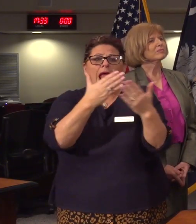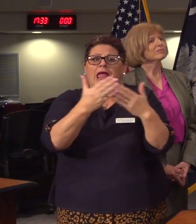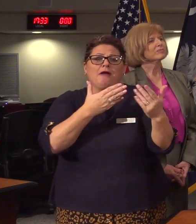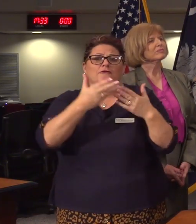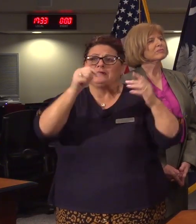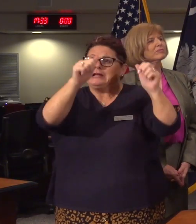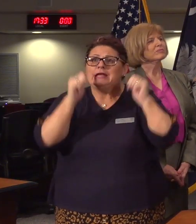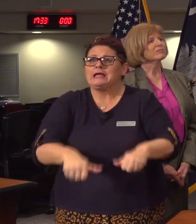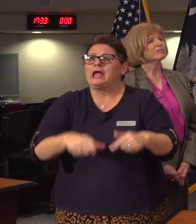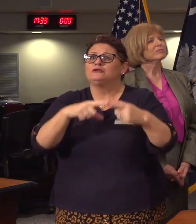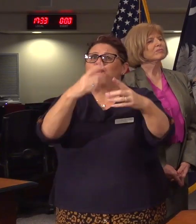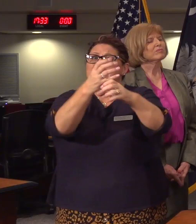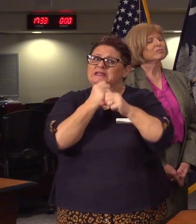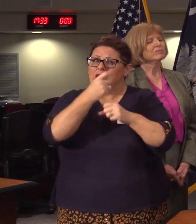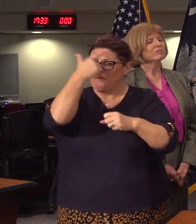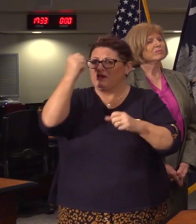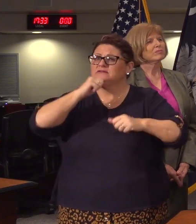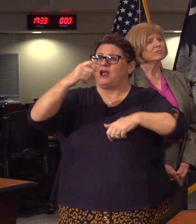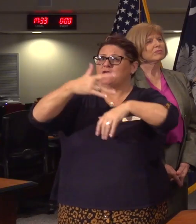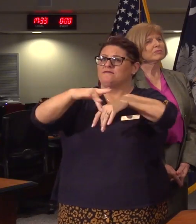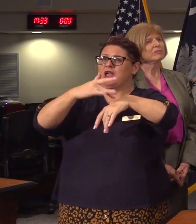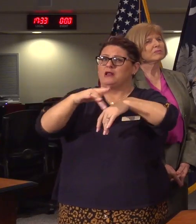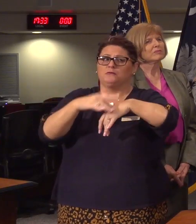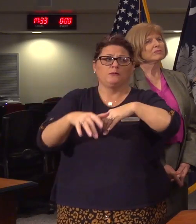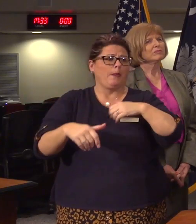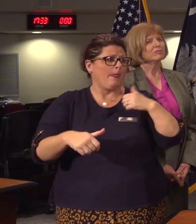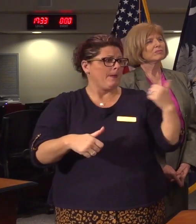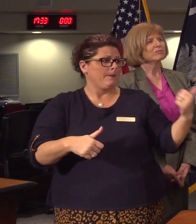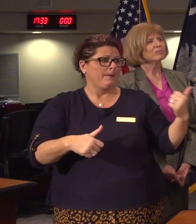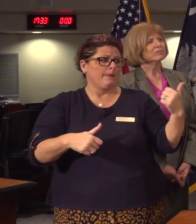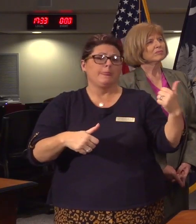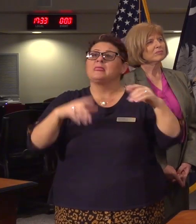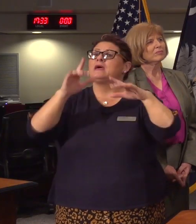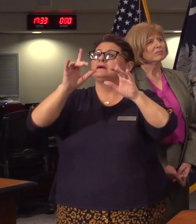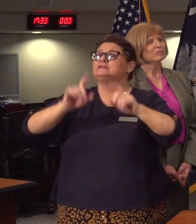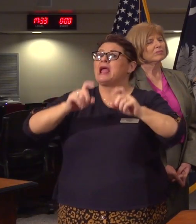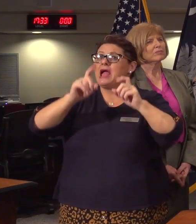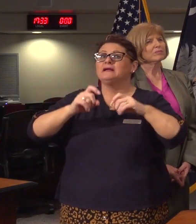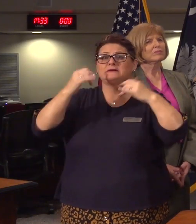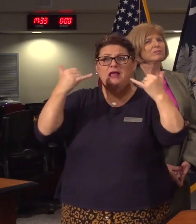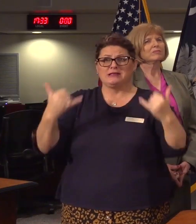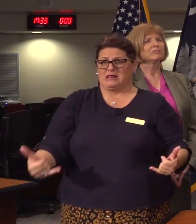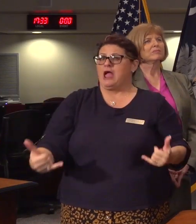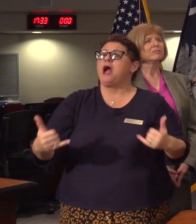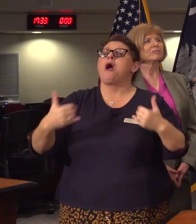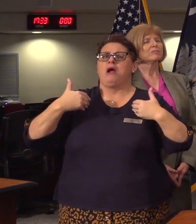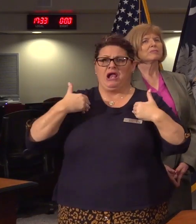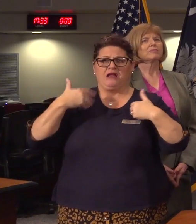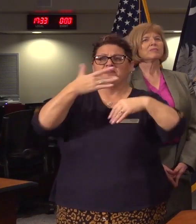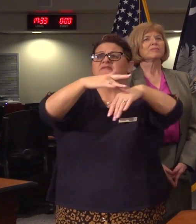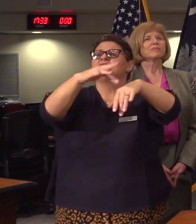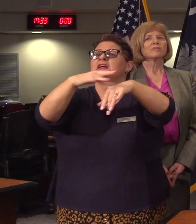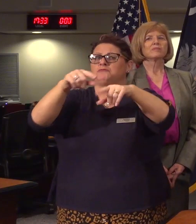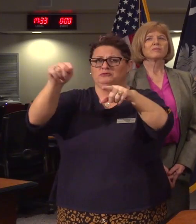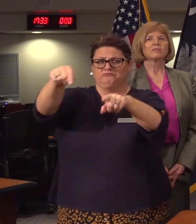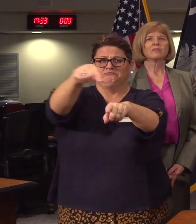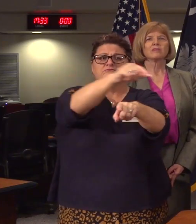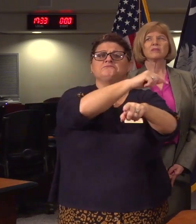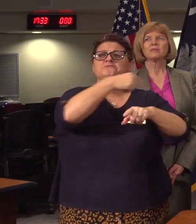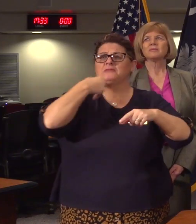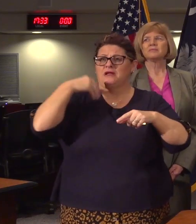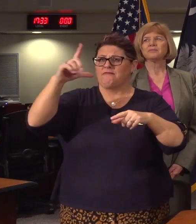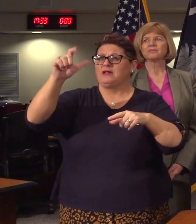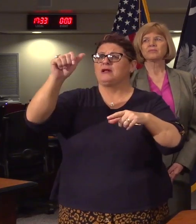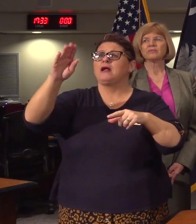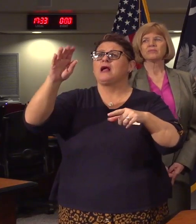this. And we're glad to report that testing is now more widely available through reference labs. And previously, DHEC